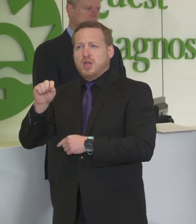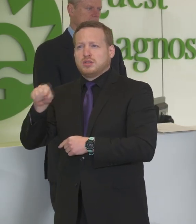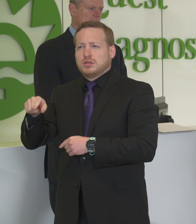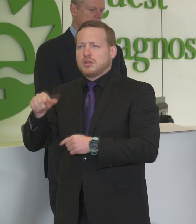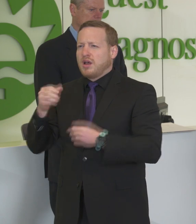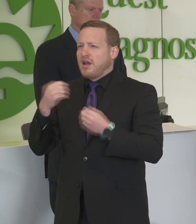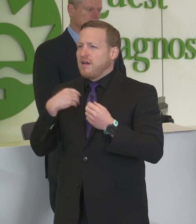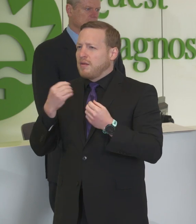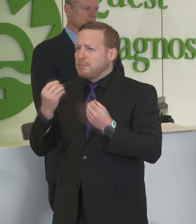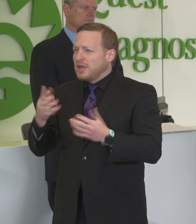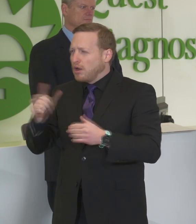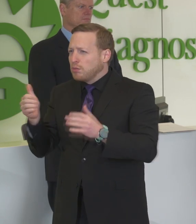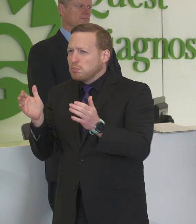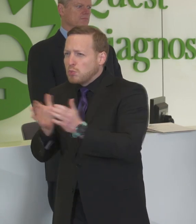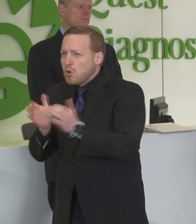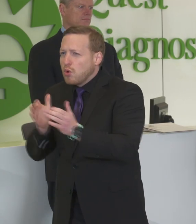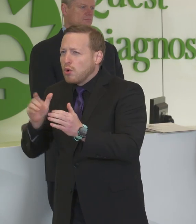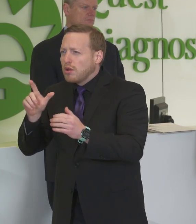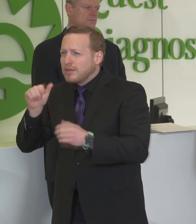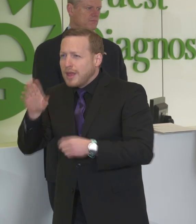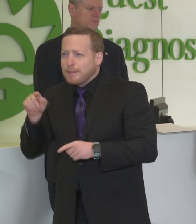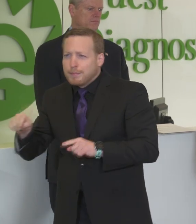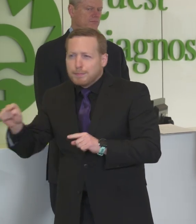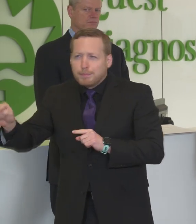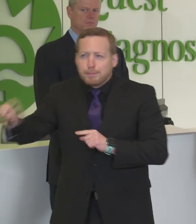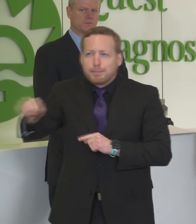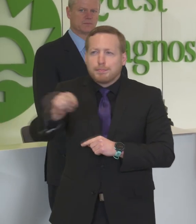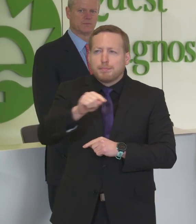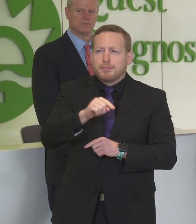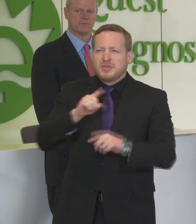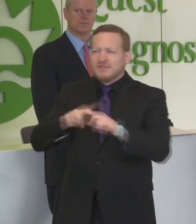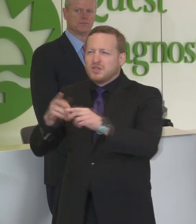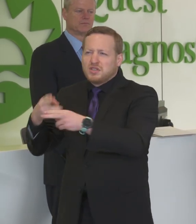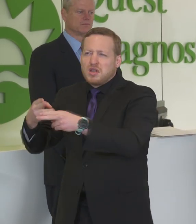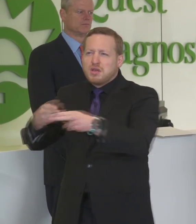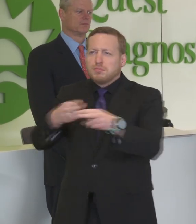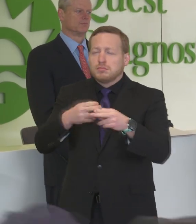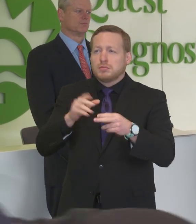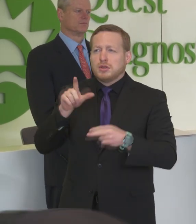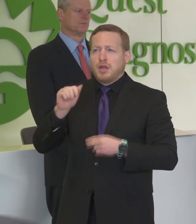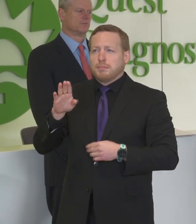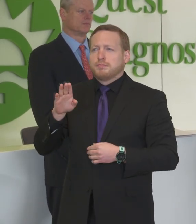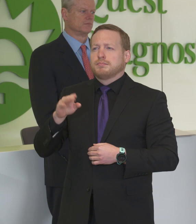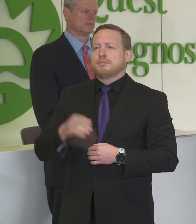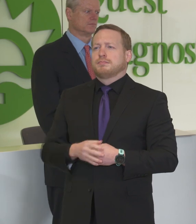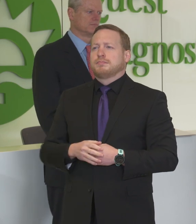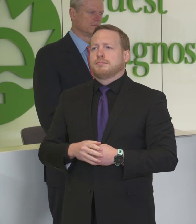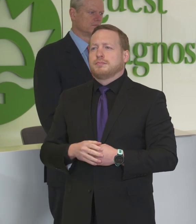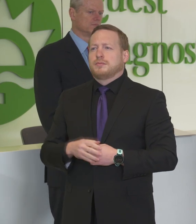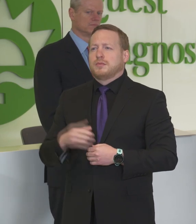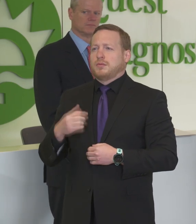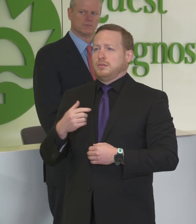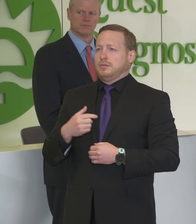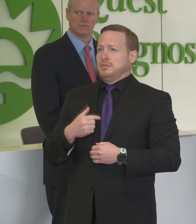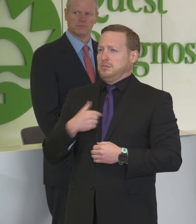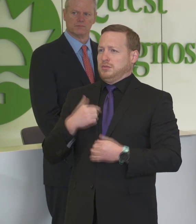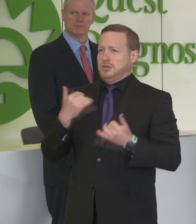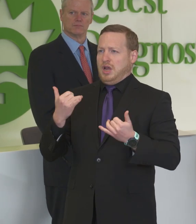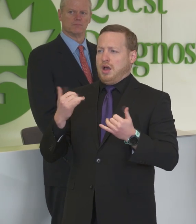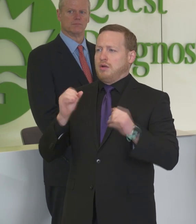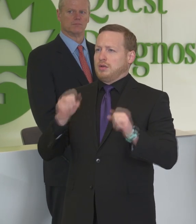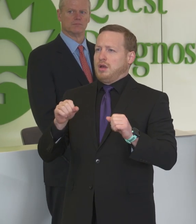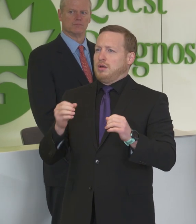academic medical centers, Broad Institute, and the like, that we will have expanded significantly by next week, testing